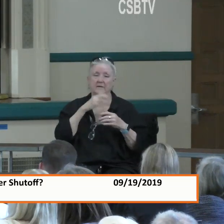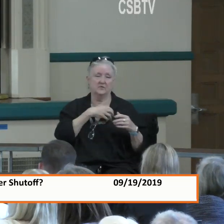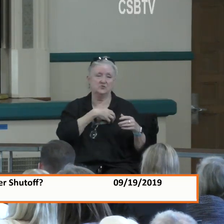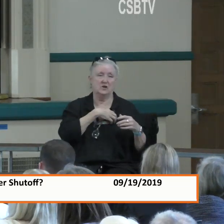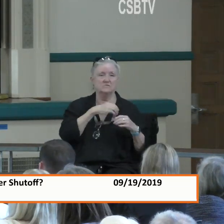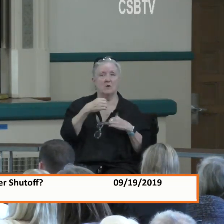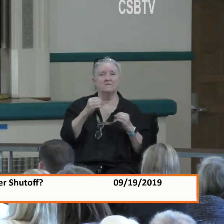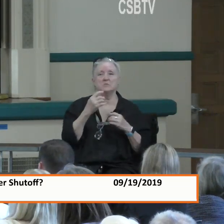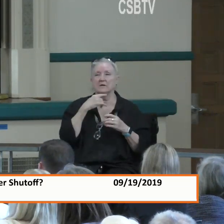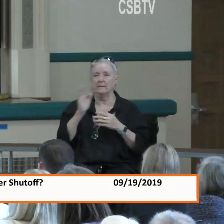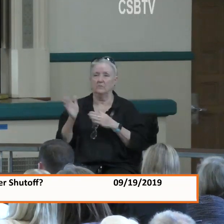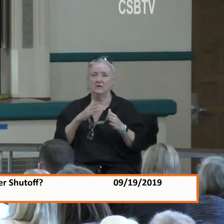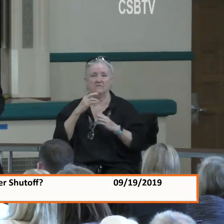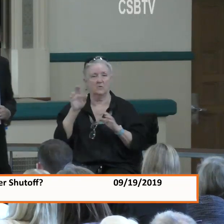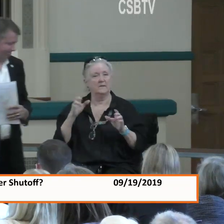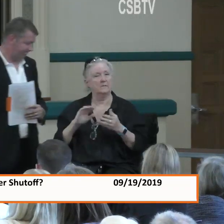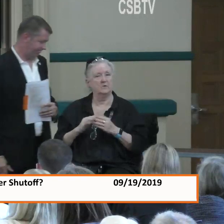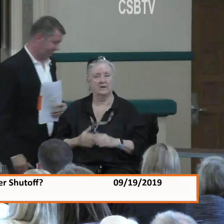community.